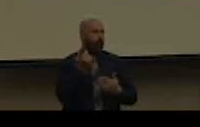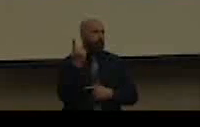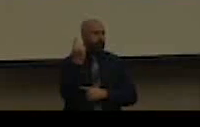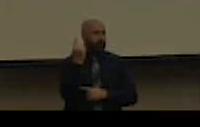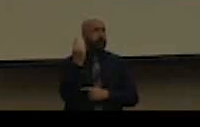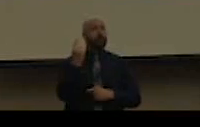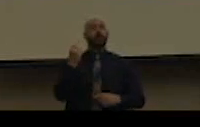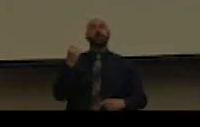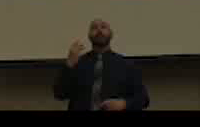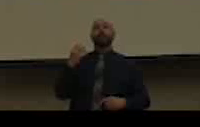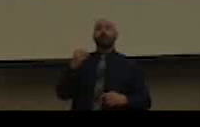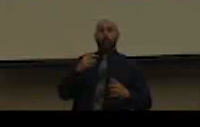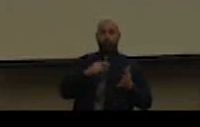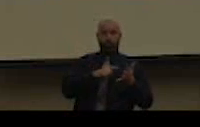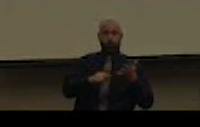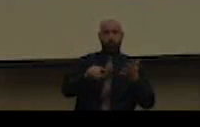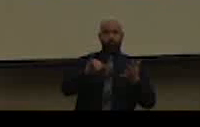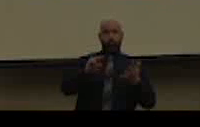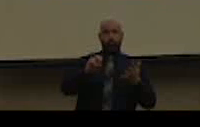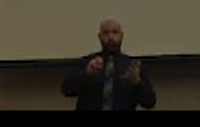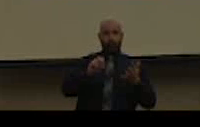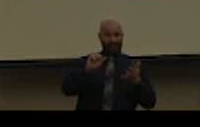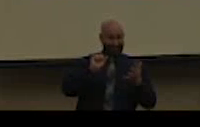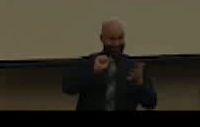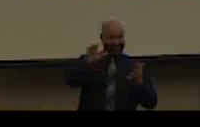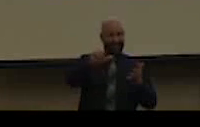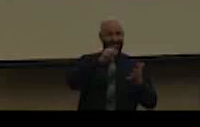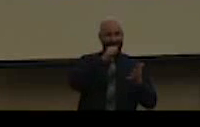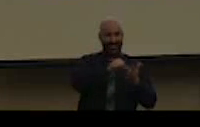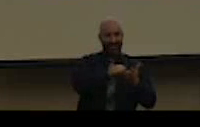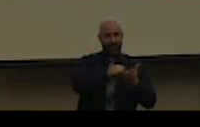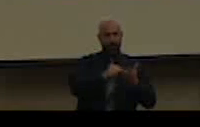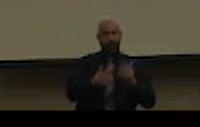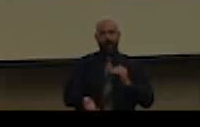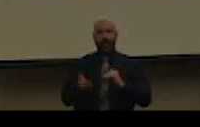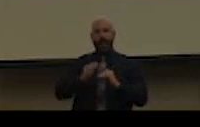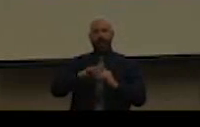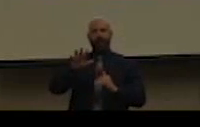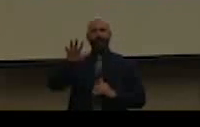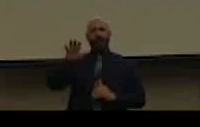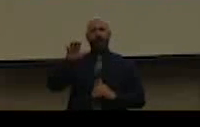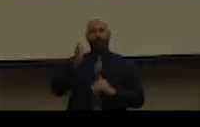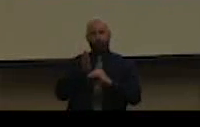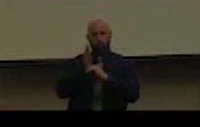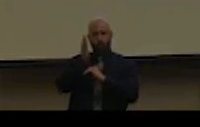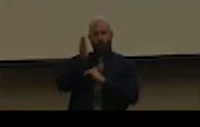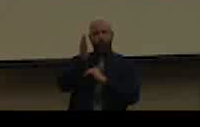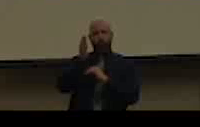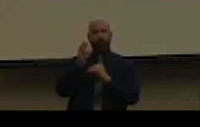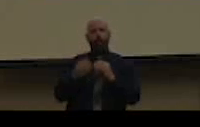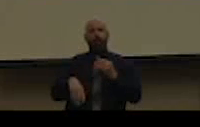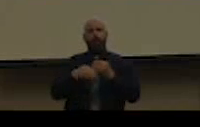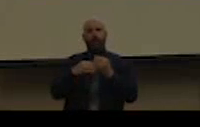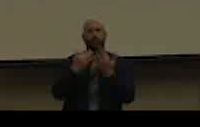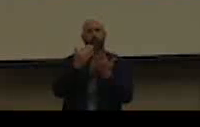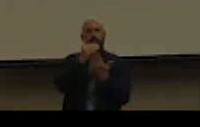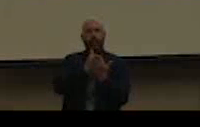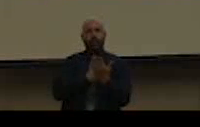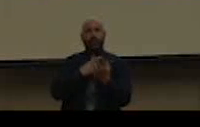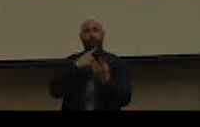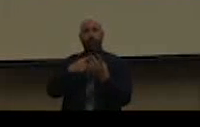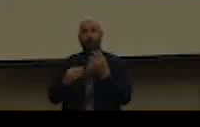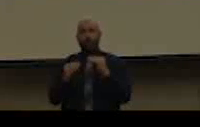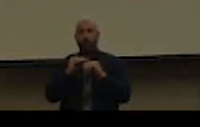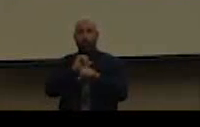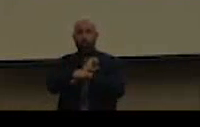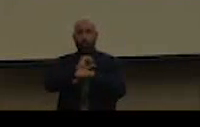additional 552 be formally added to the wait list and hundreds more beyond that who are still working on their applications. Which is to say,